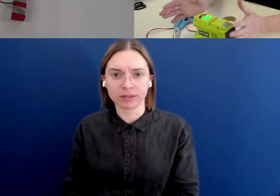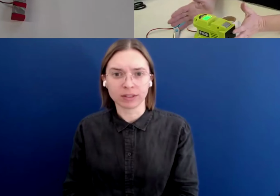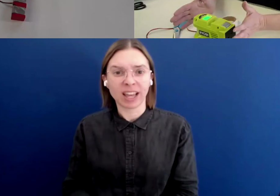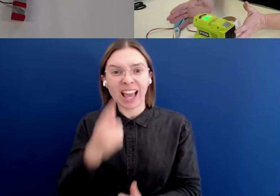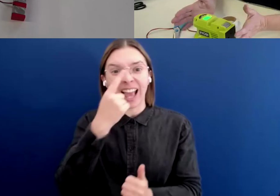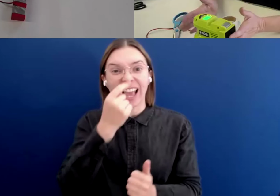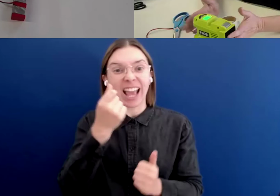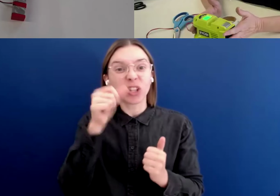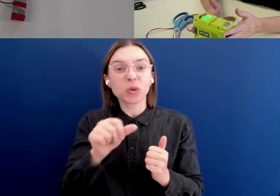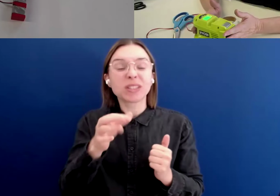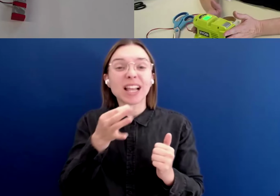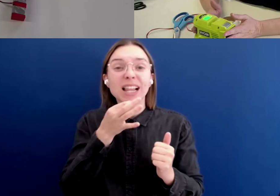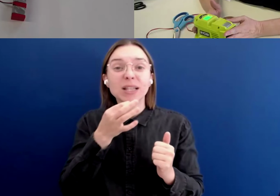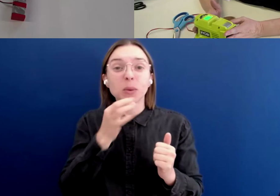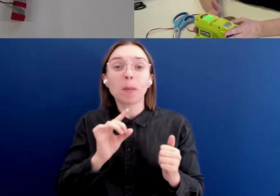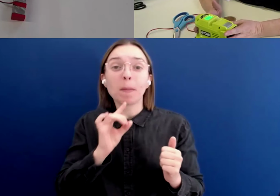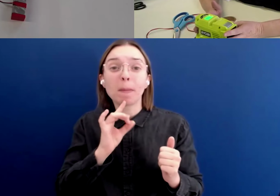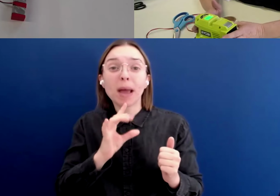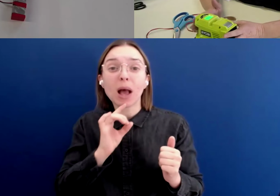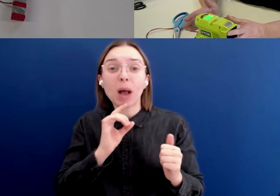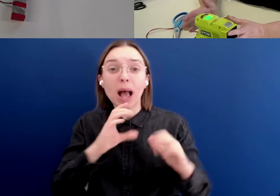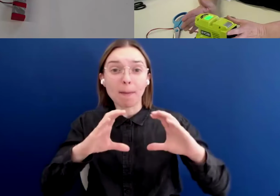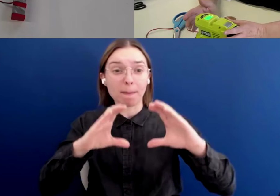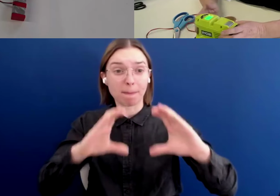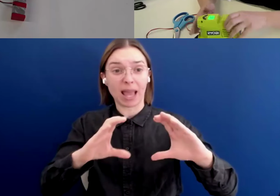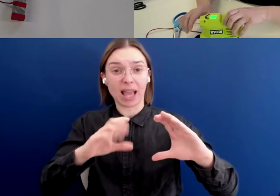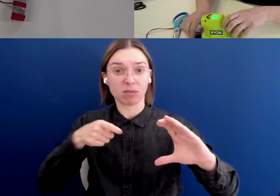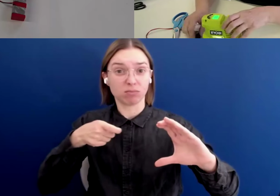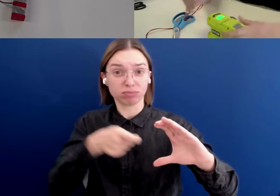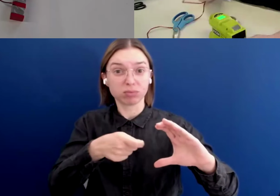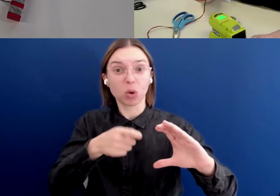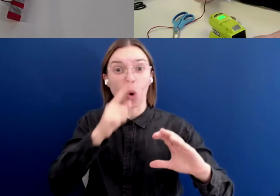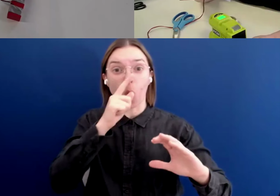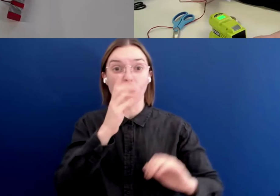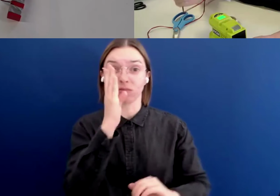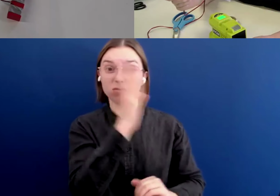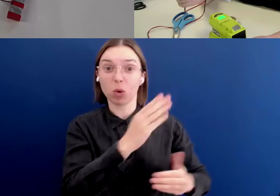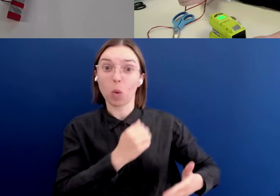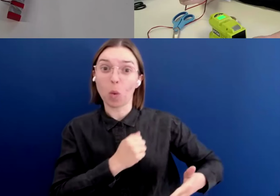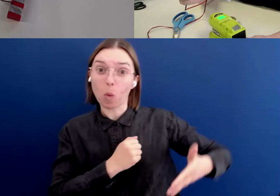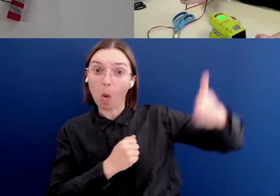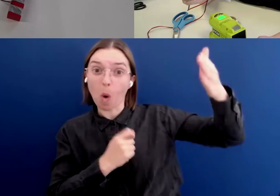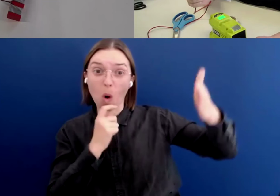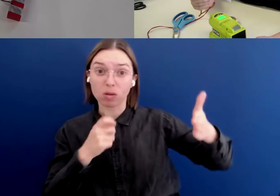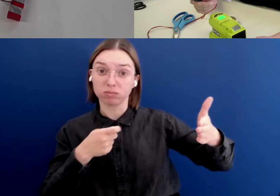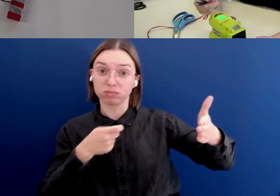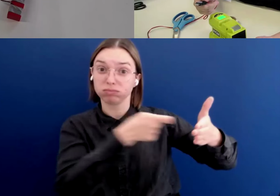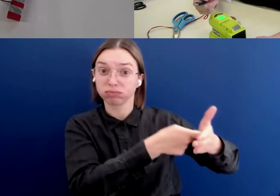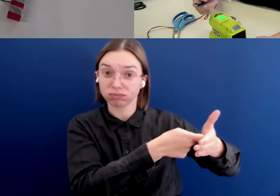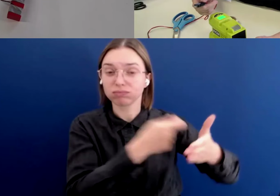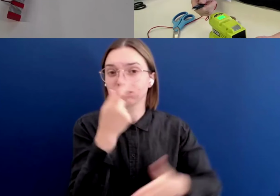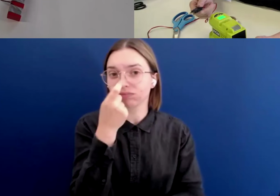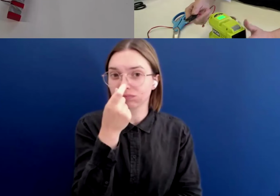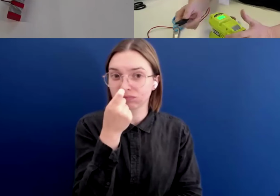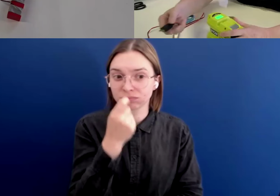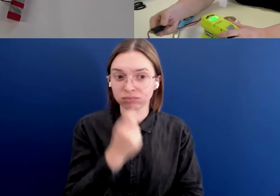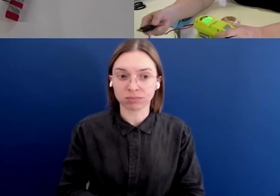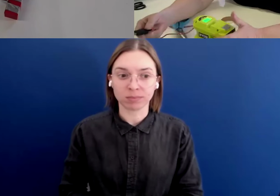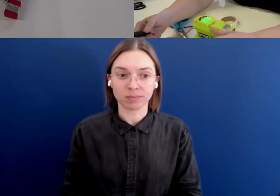bank, you can use a plug directly into the wall, and it's just a standard USB connection like you would plug your phone